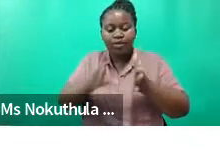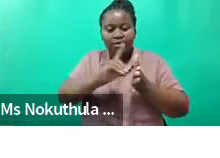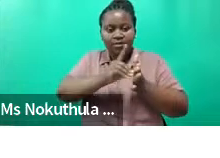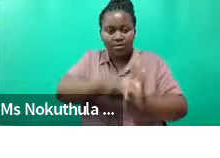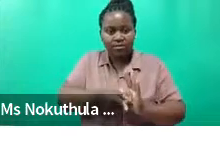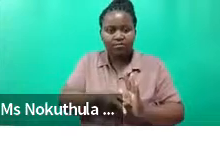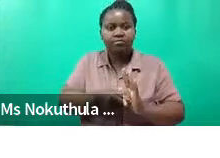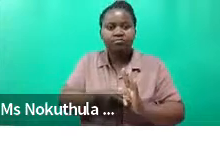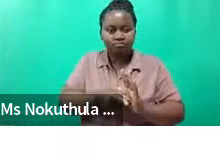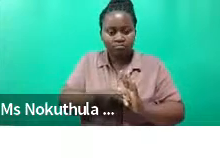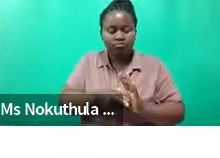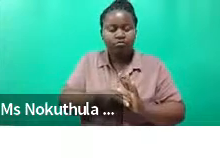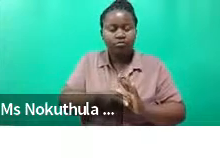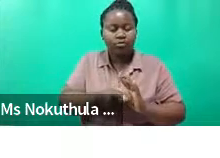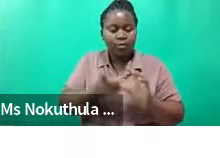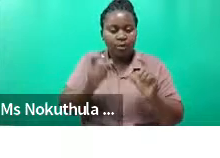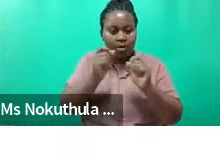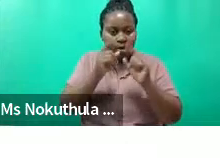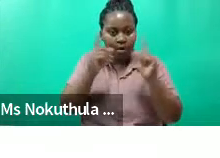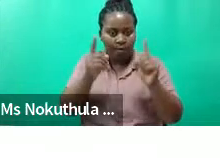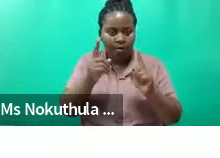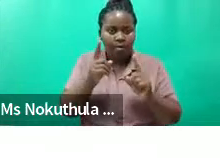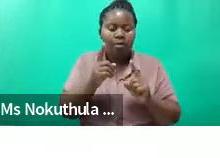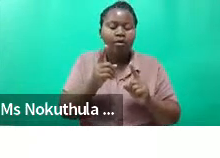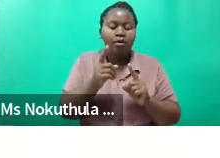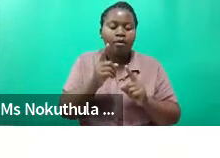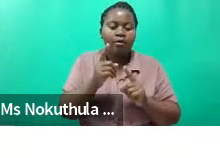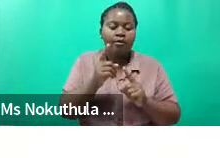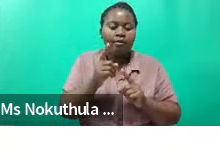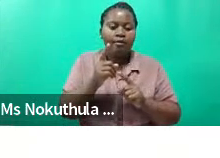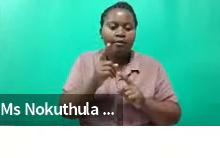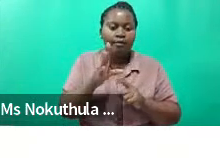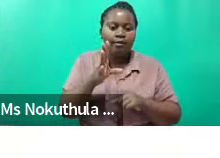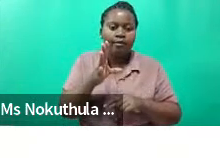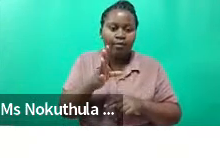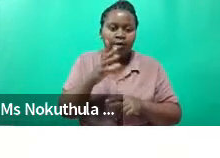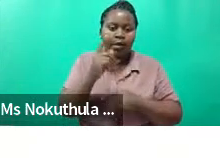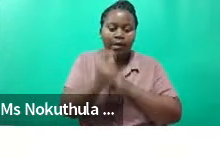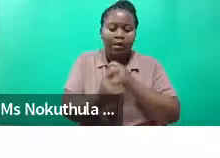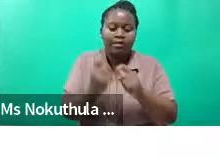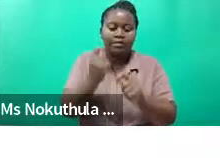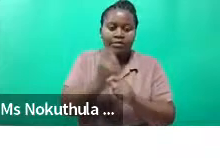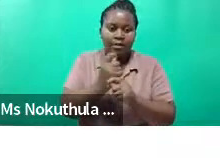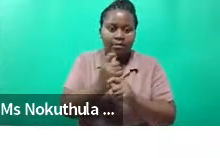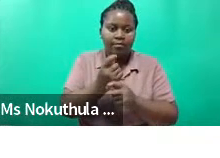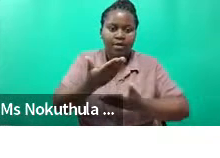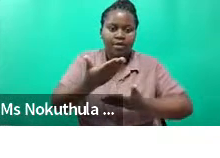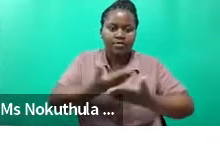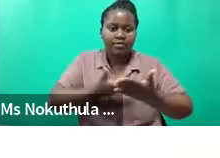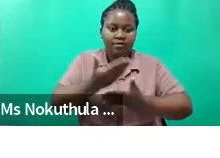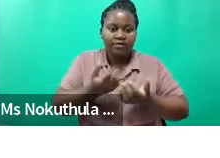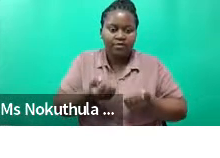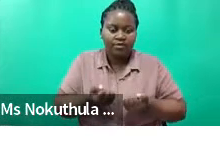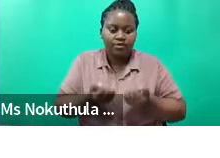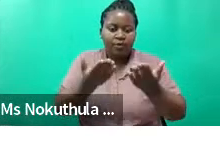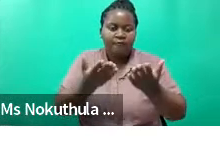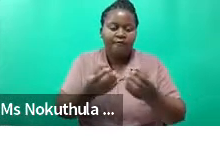coming to university should be aware of the type of services that is rendered.